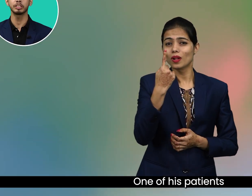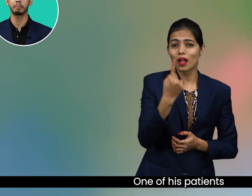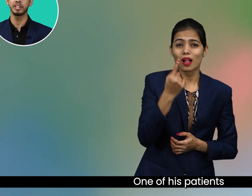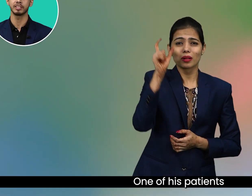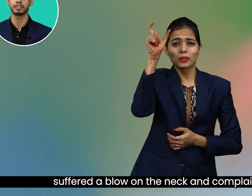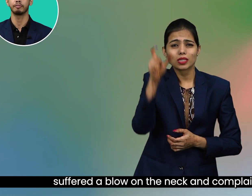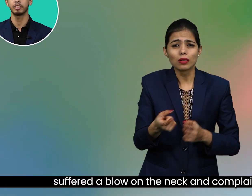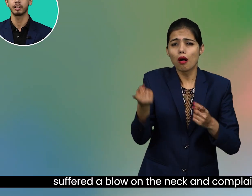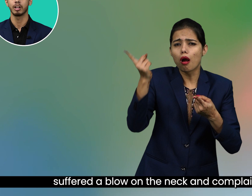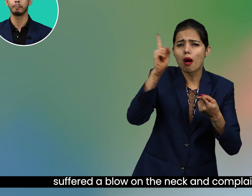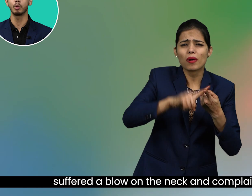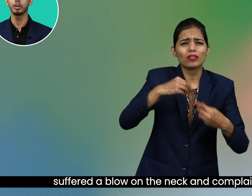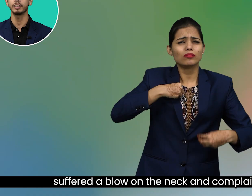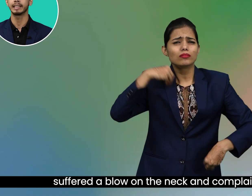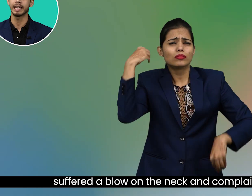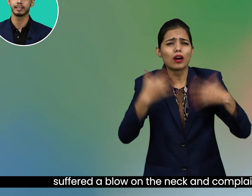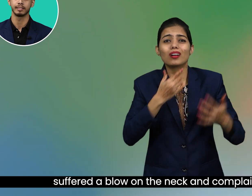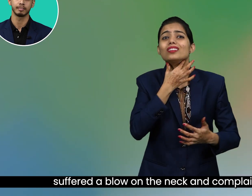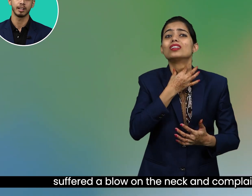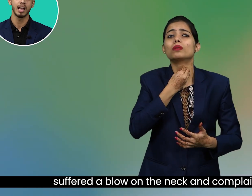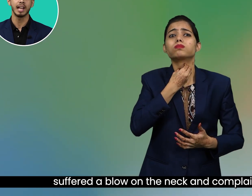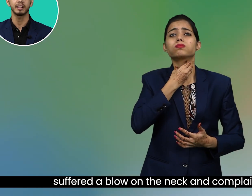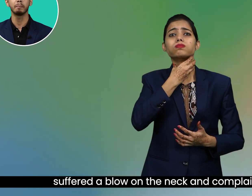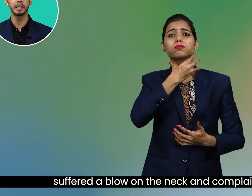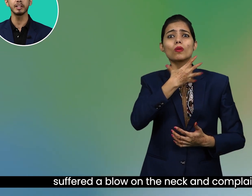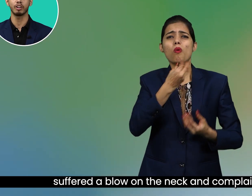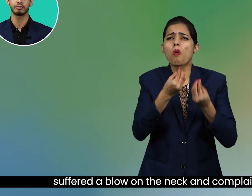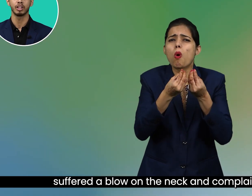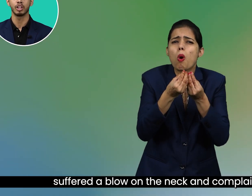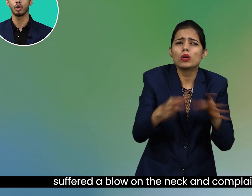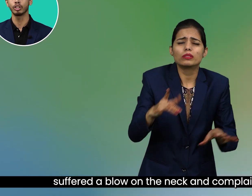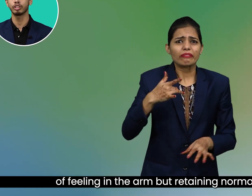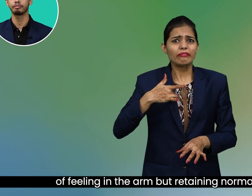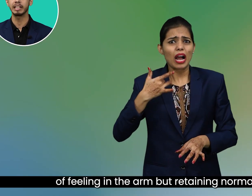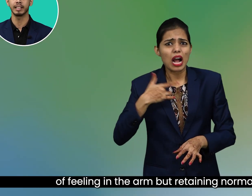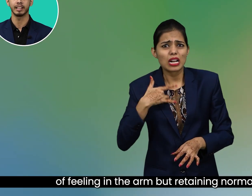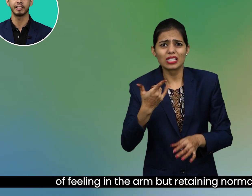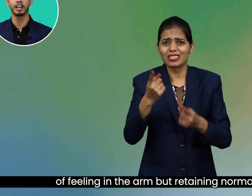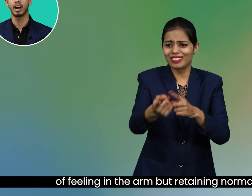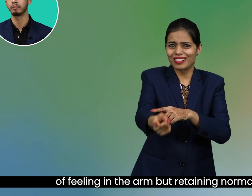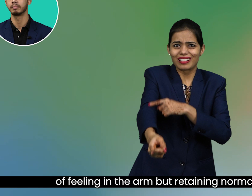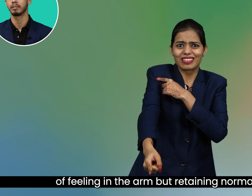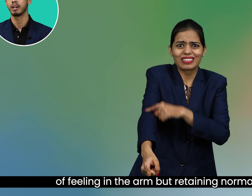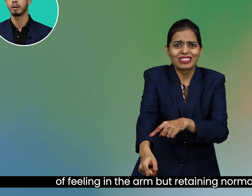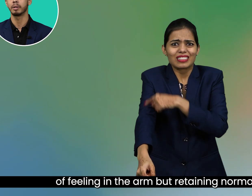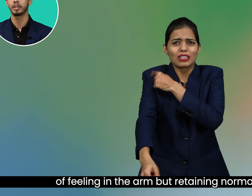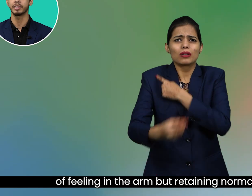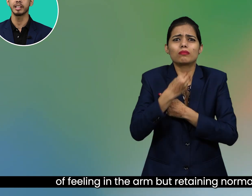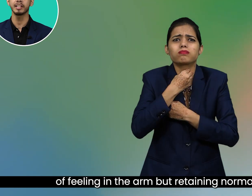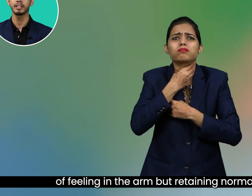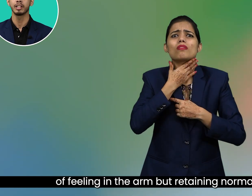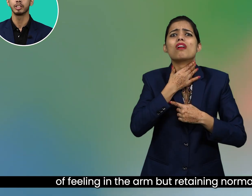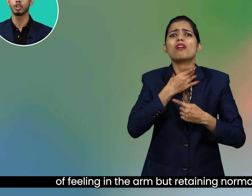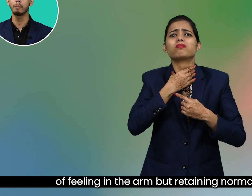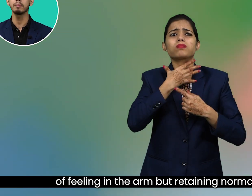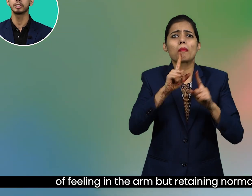One of his patients suffered a blow on the neck and complained of loss of feeling in the arm, but